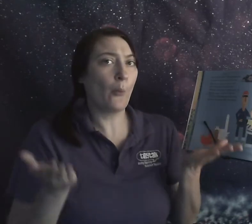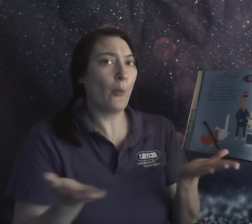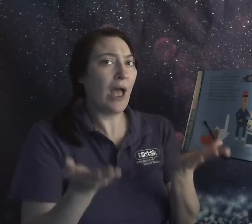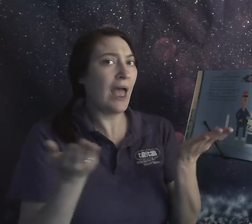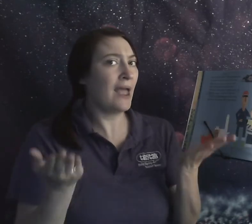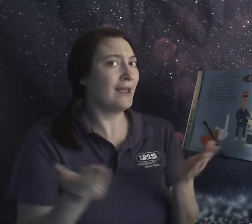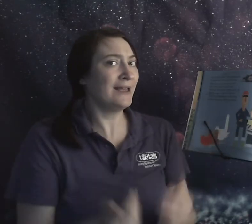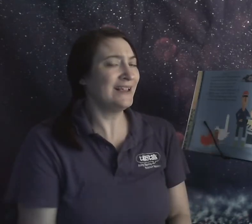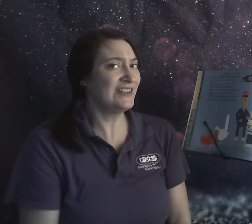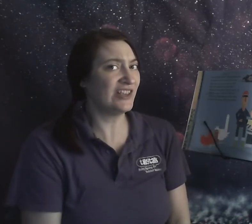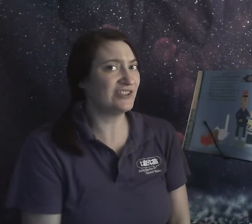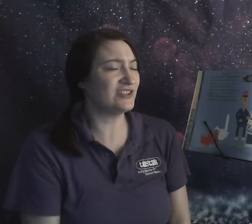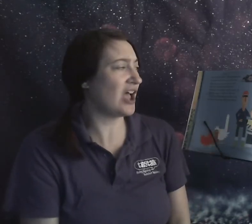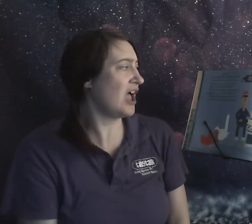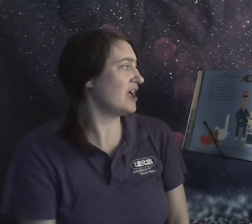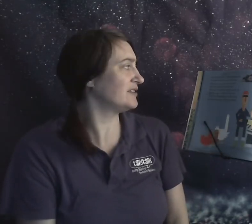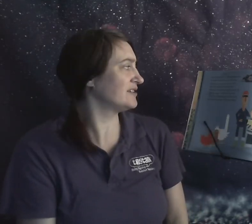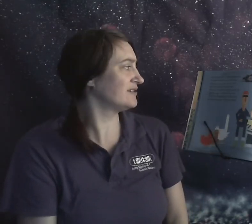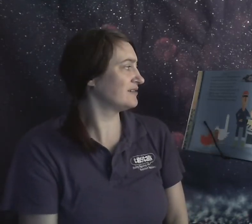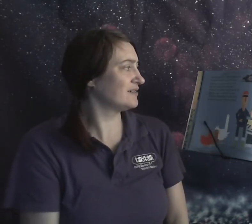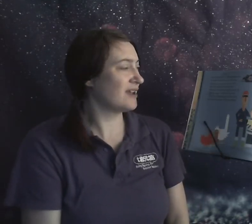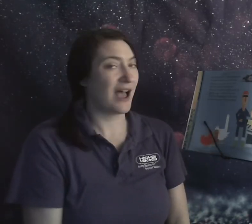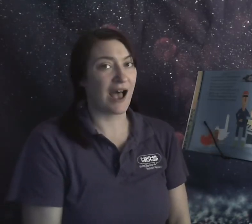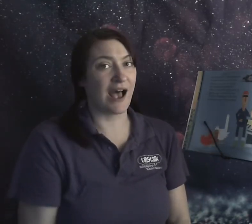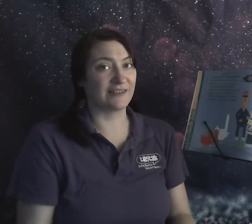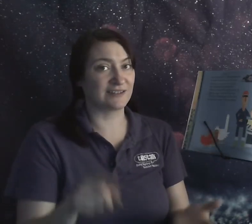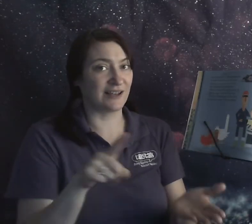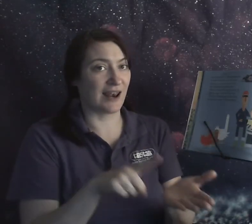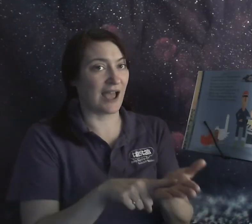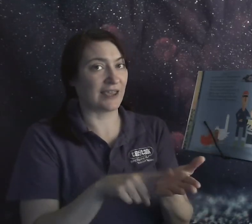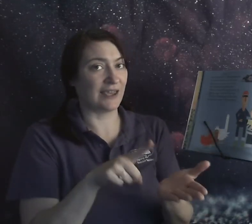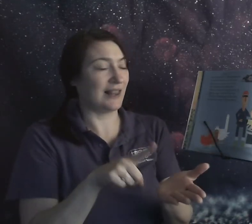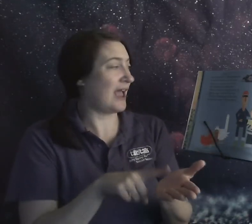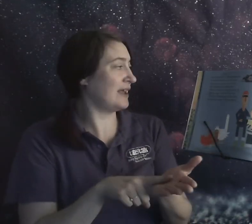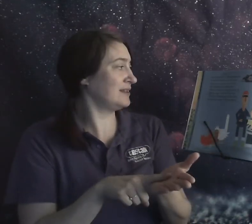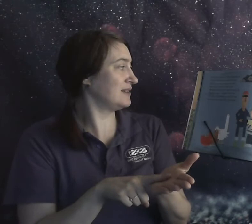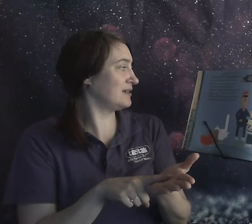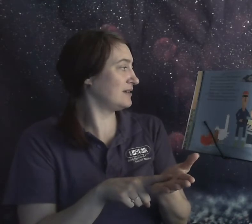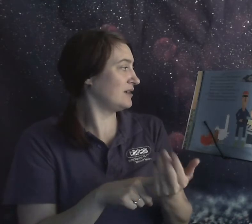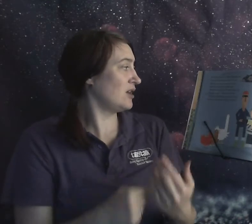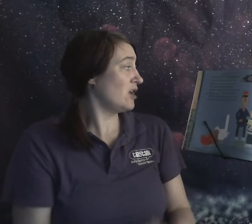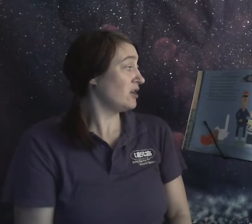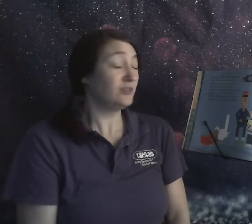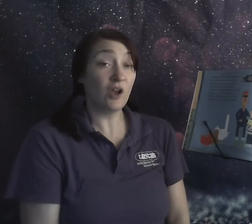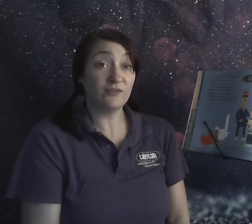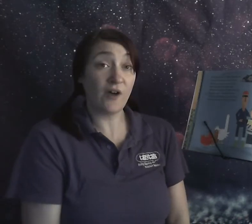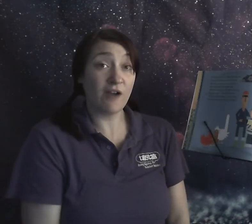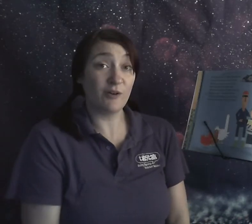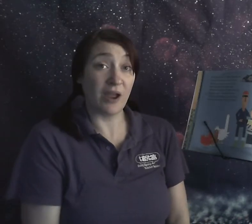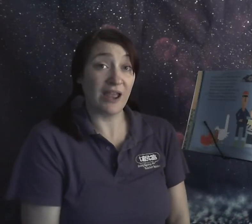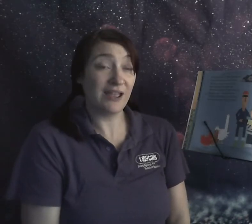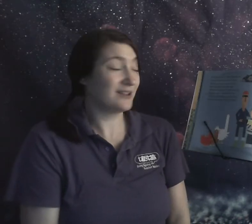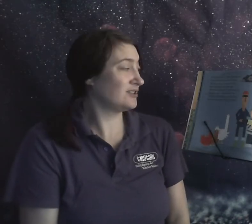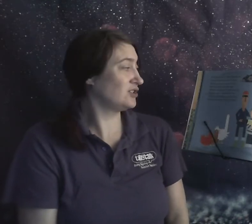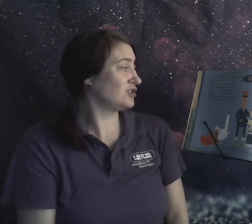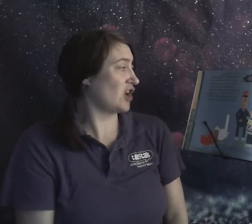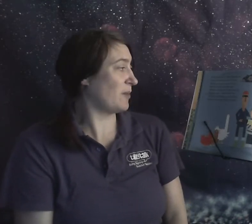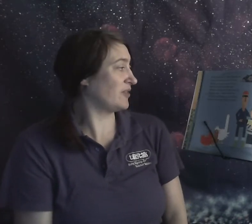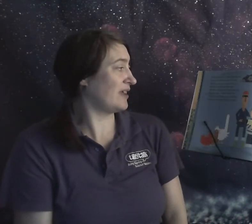Where is the snared? Asked Lanky Len. Not far away, chirped in the